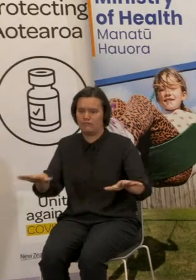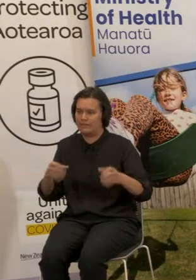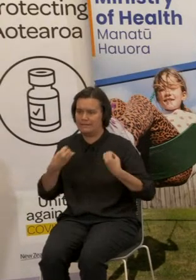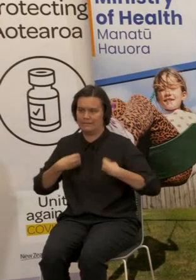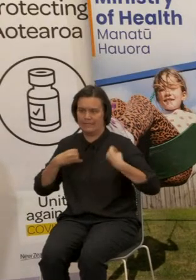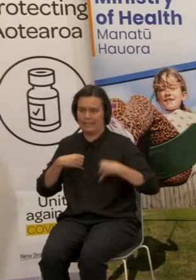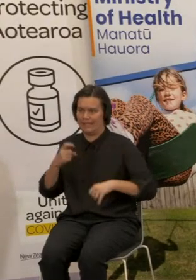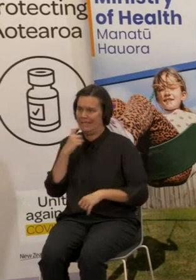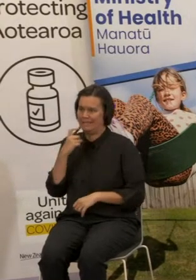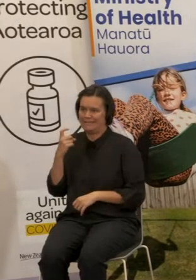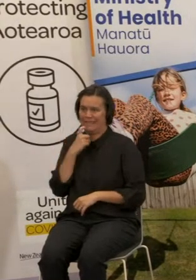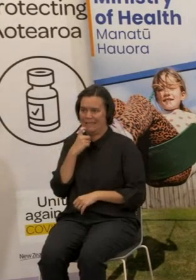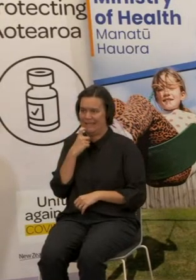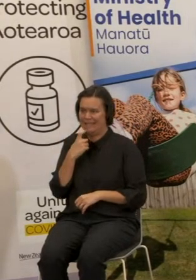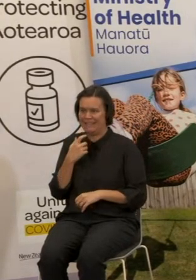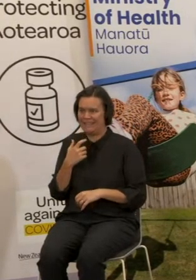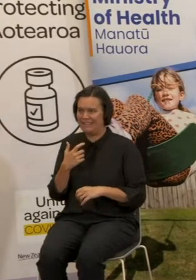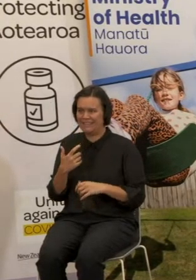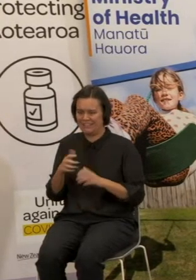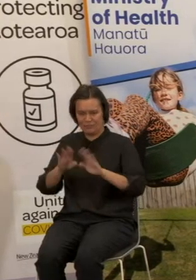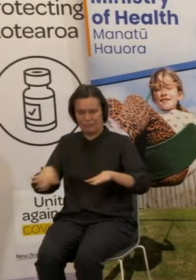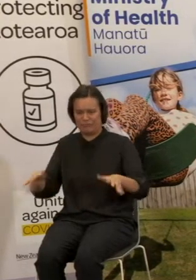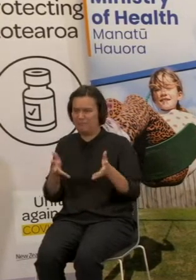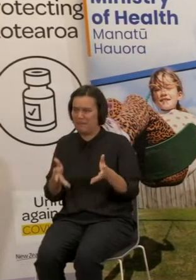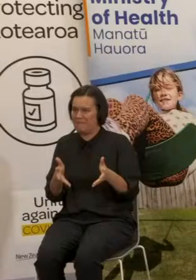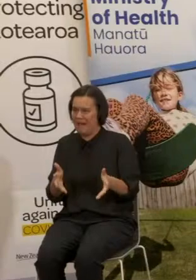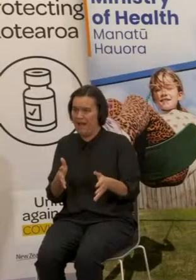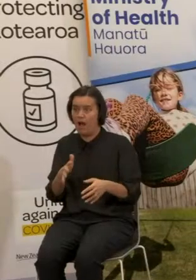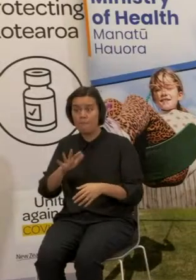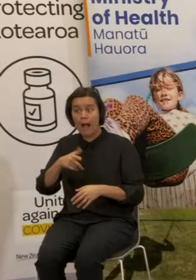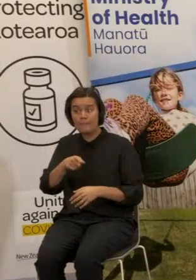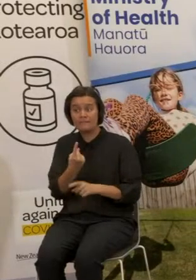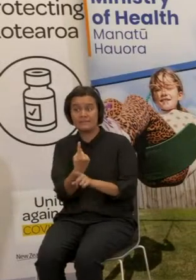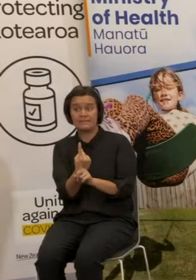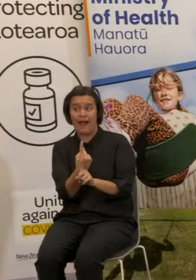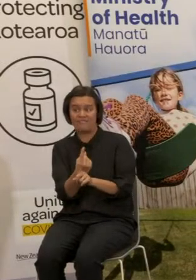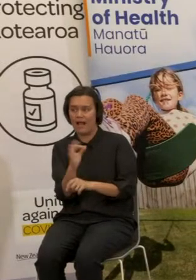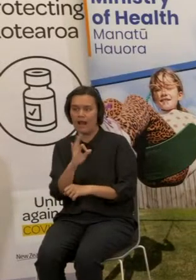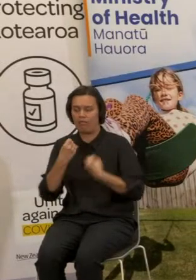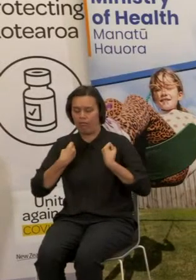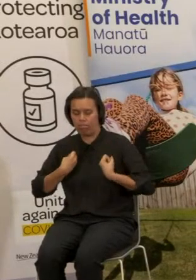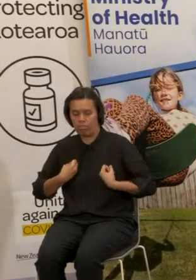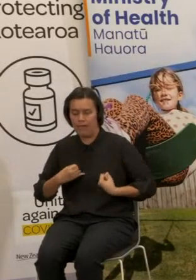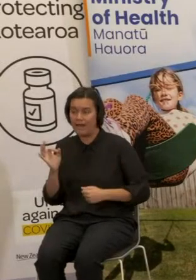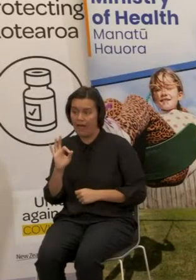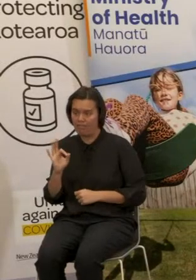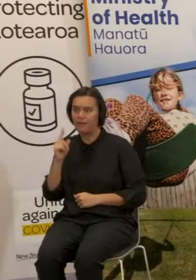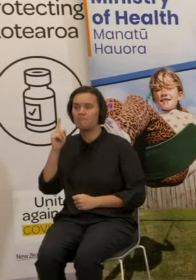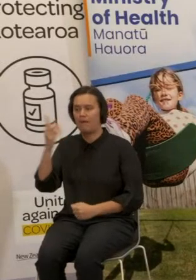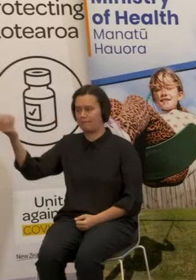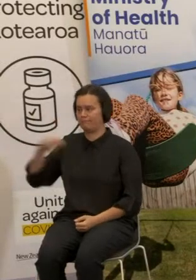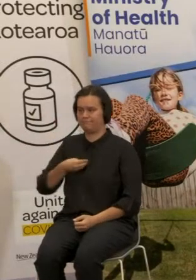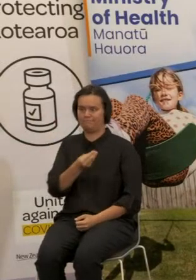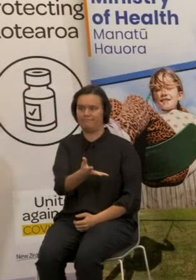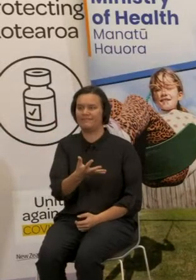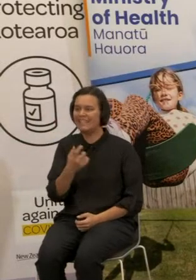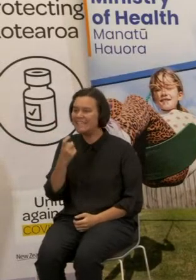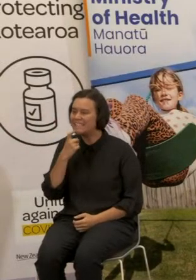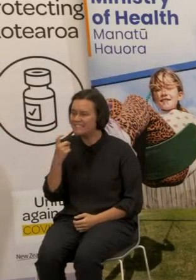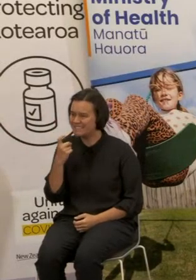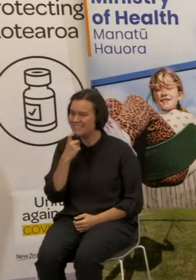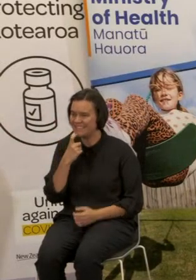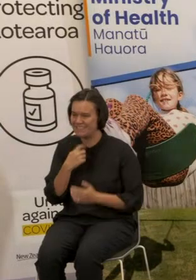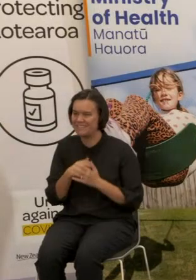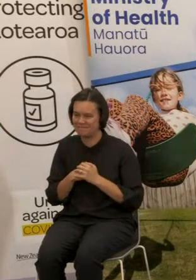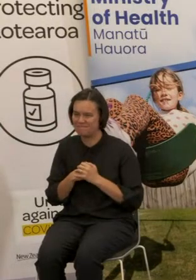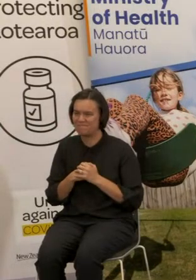that is transmitting it around the community, even if they themselves are not becoming unwell. The most important thing here, though, is that we take a really good look